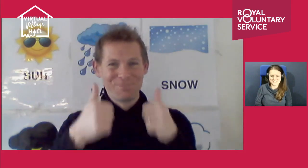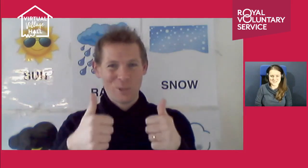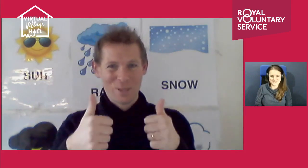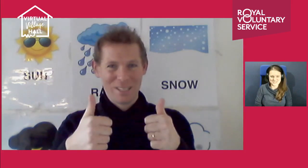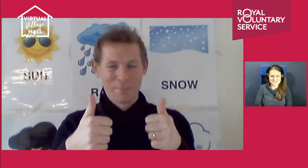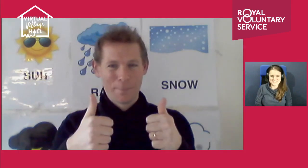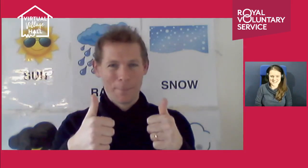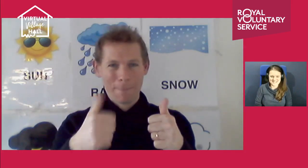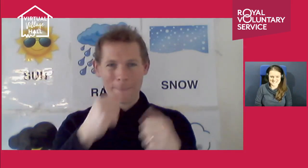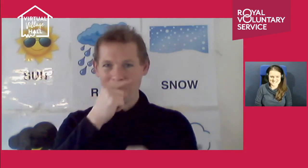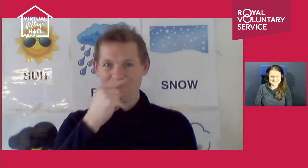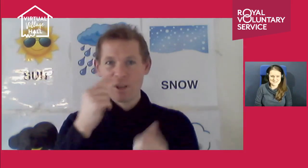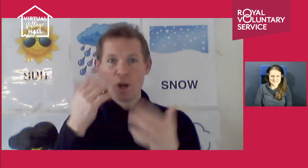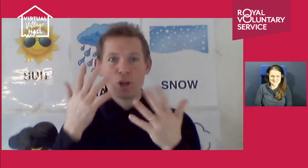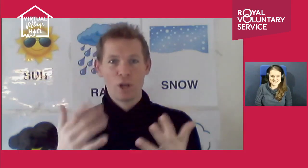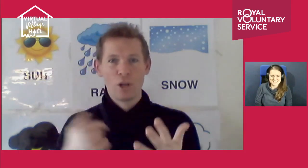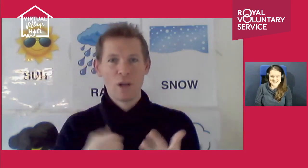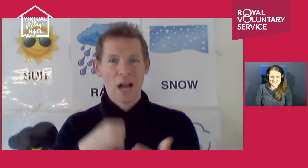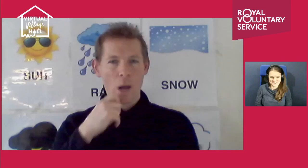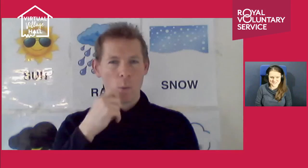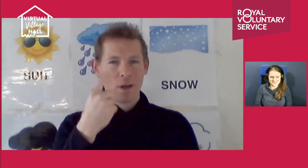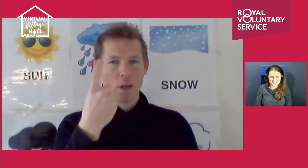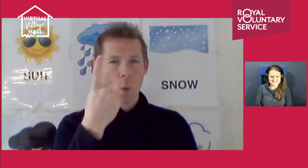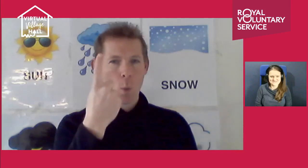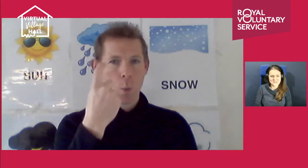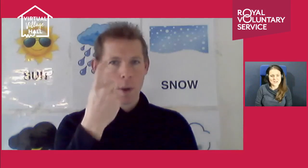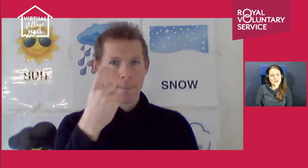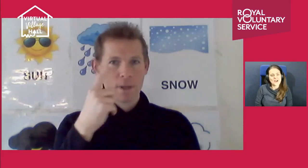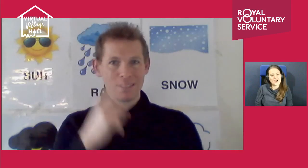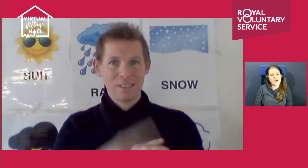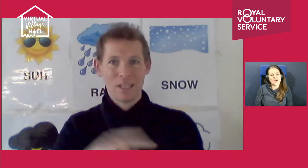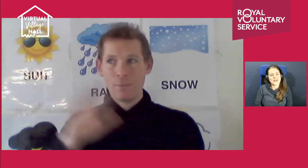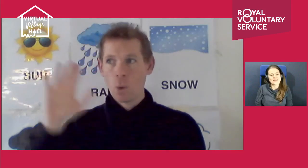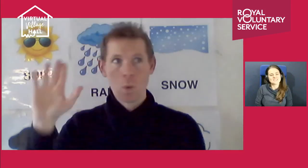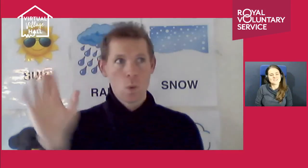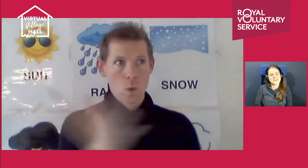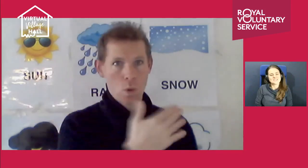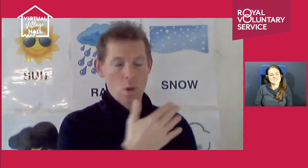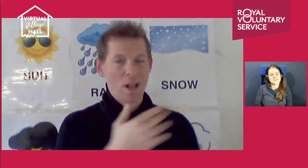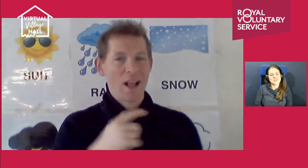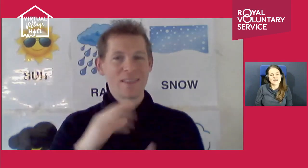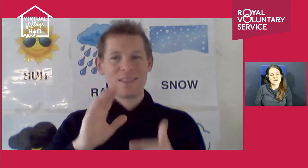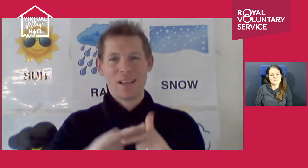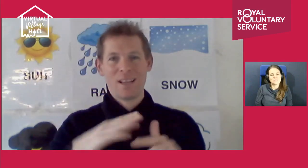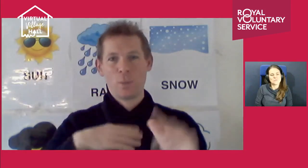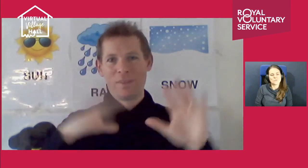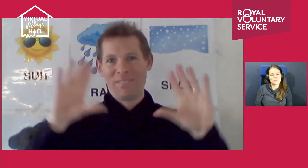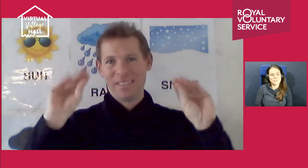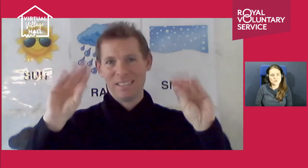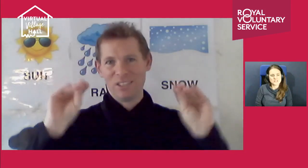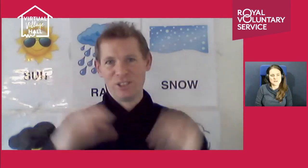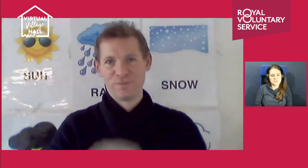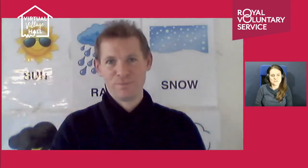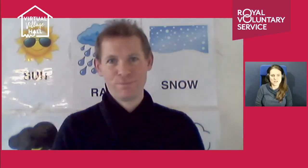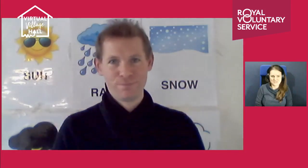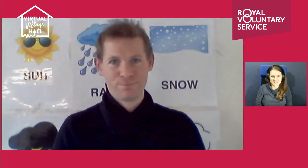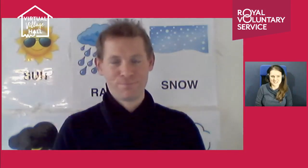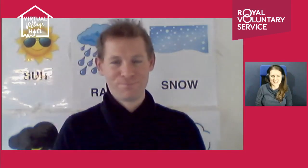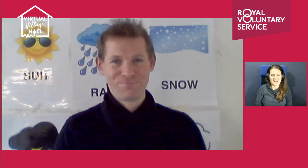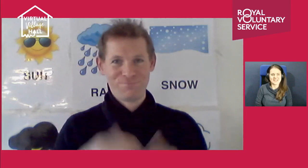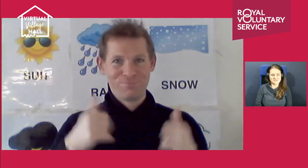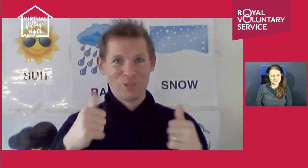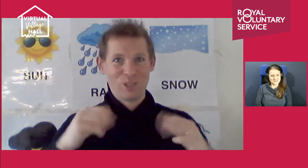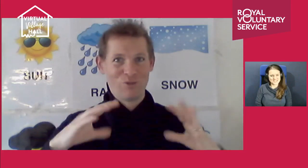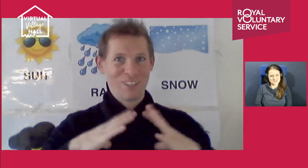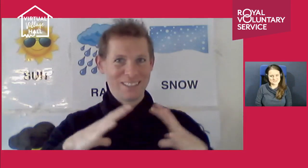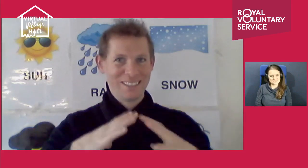ways that you could change it depending on exactly the level of wind. Okay, so let's do one more time through everything